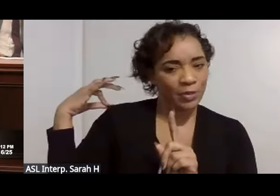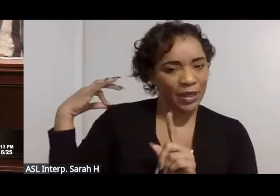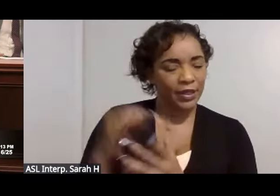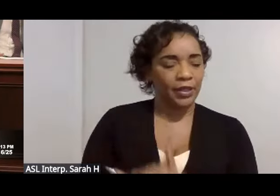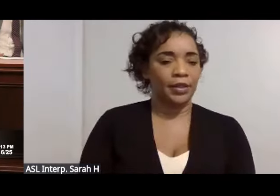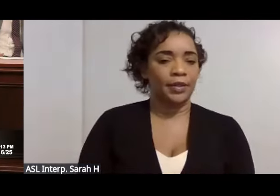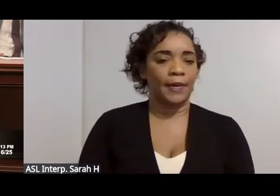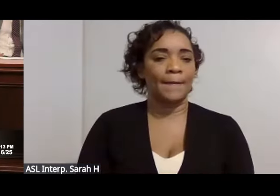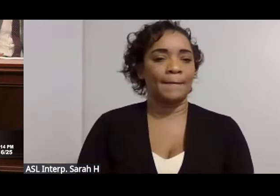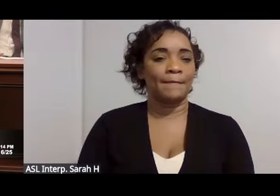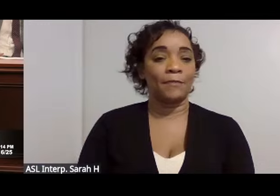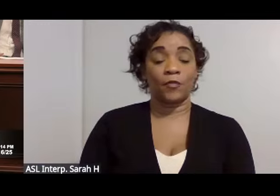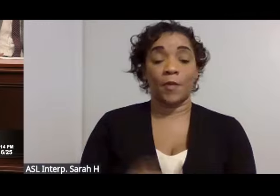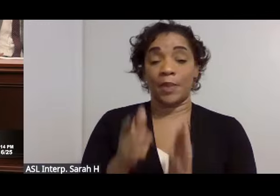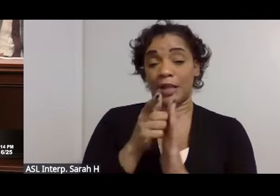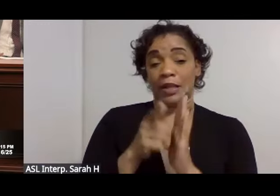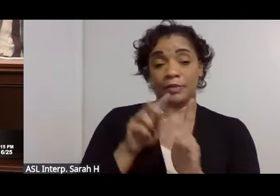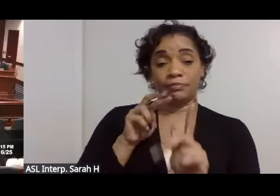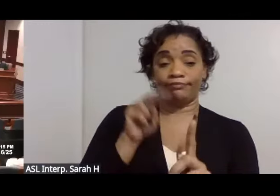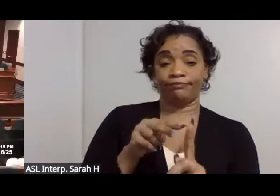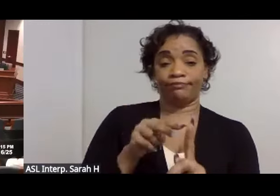From a legal There is, standpoint. so.